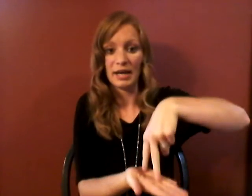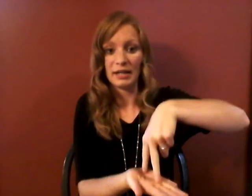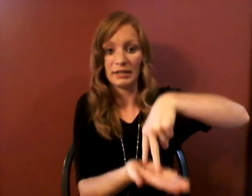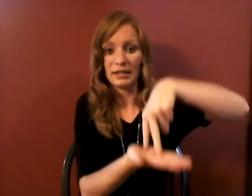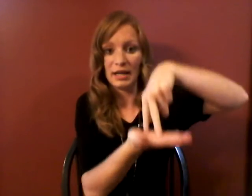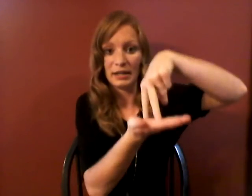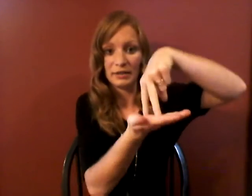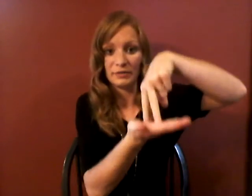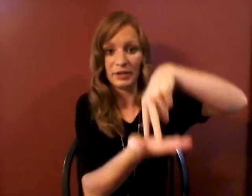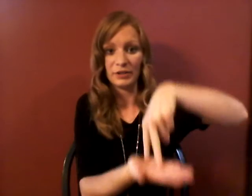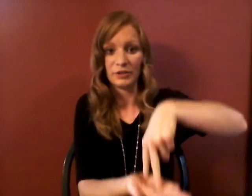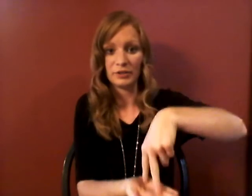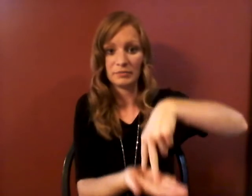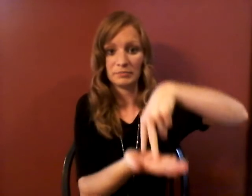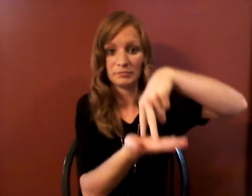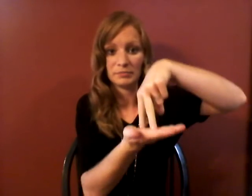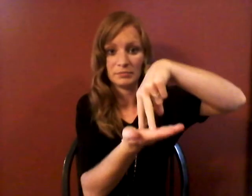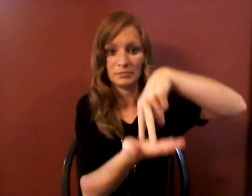sign elevator.